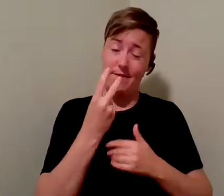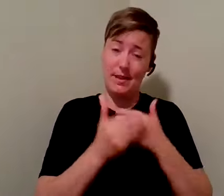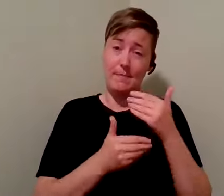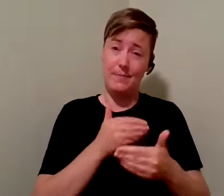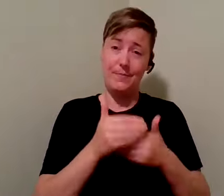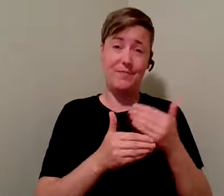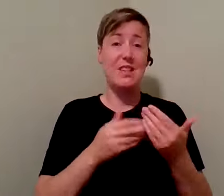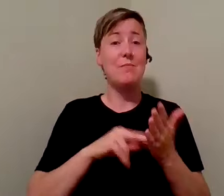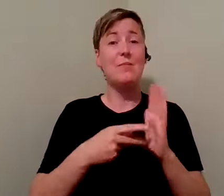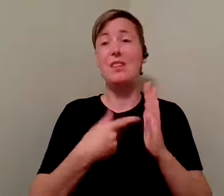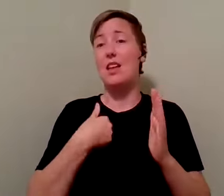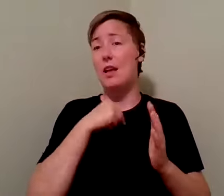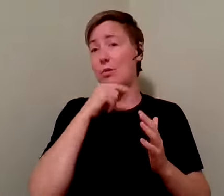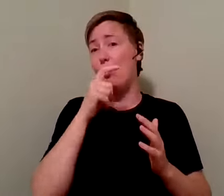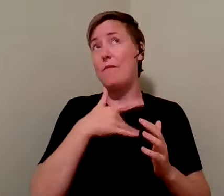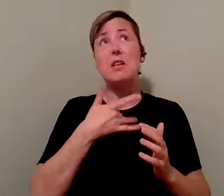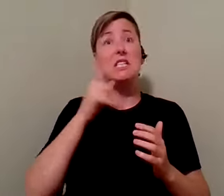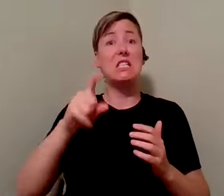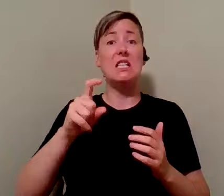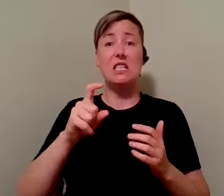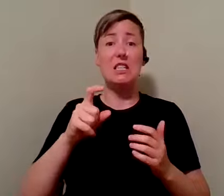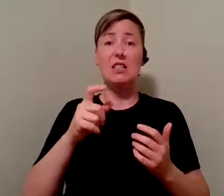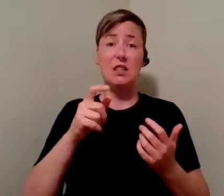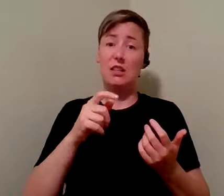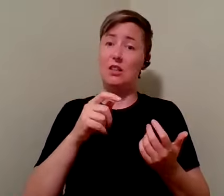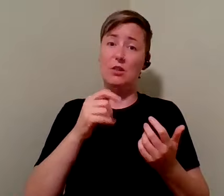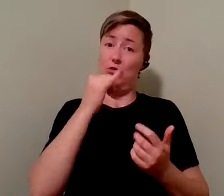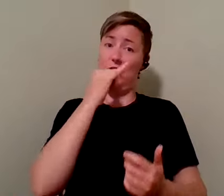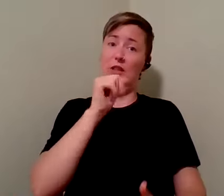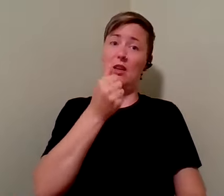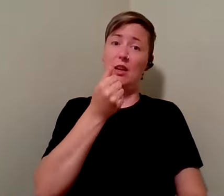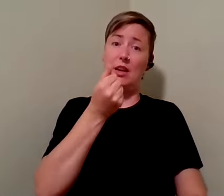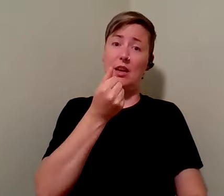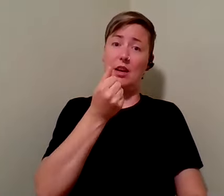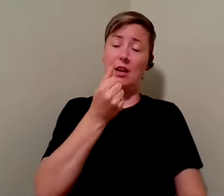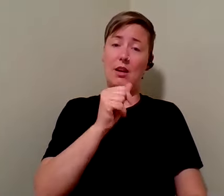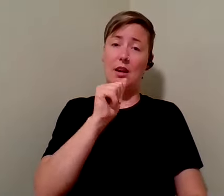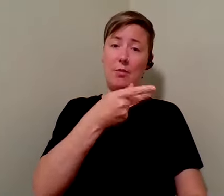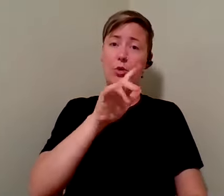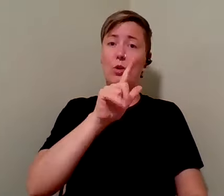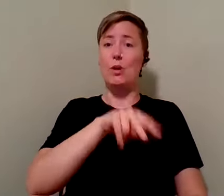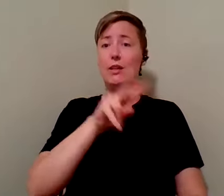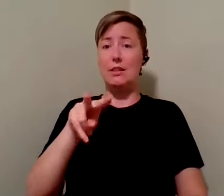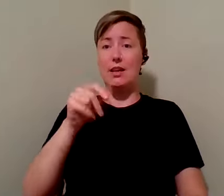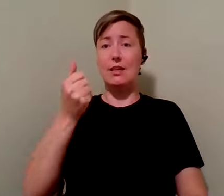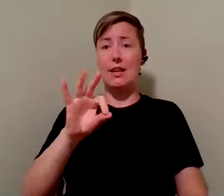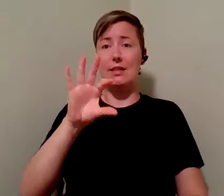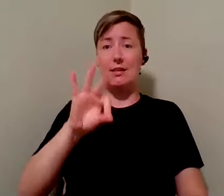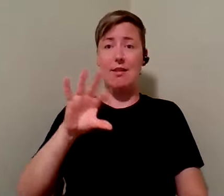drink since the 22nd of April, 1990. And I'm grateful for